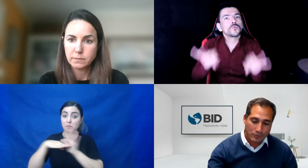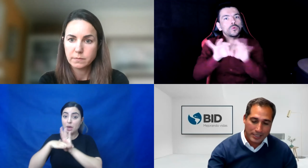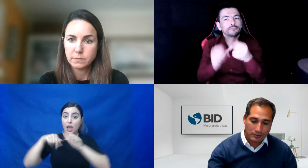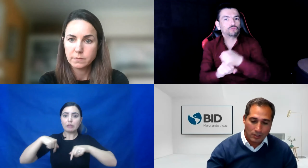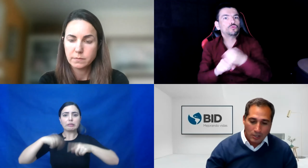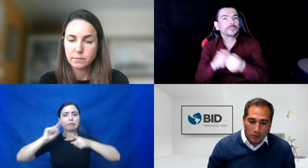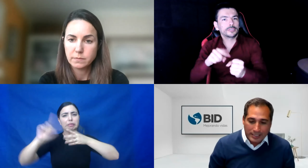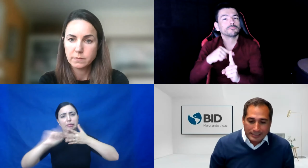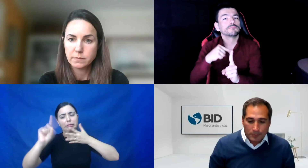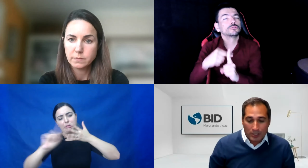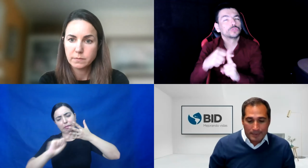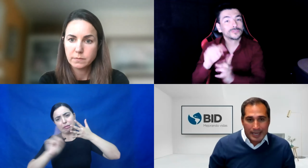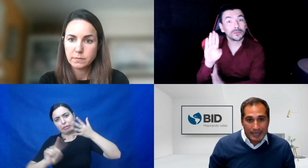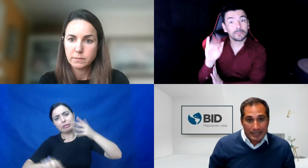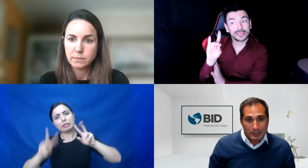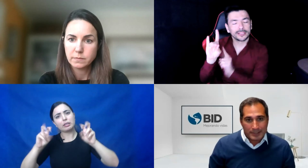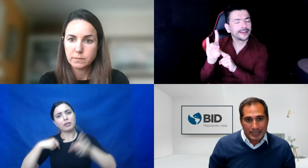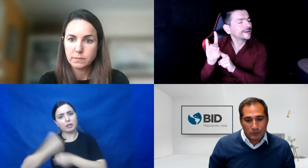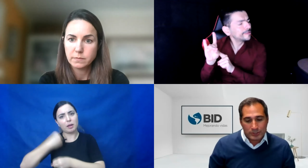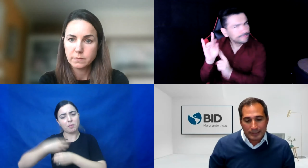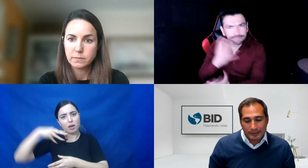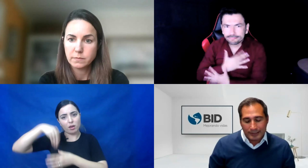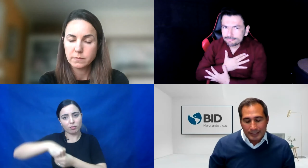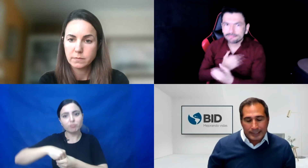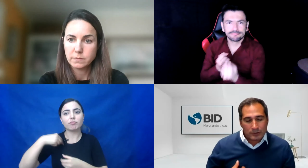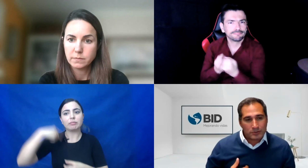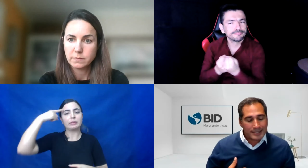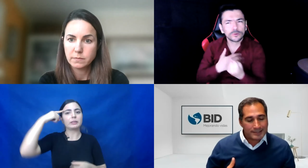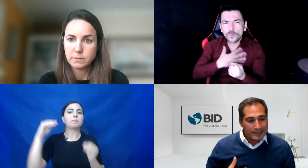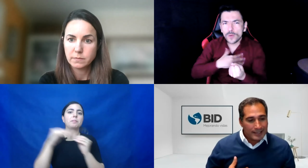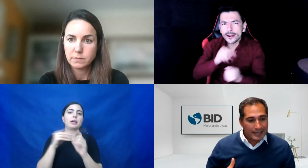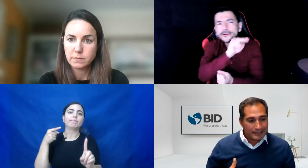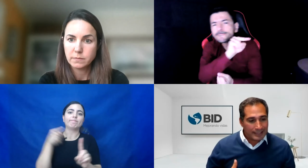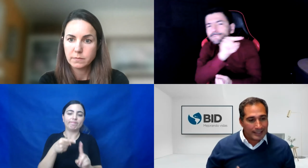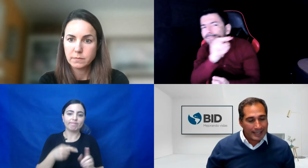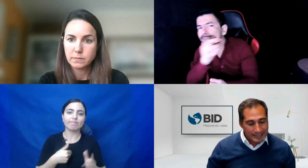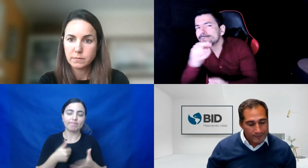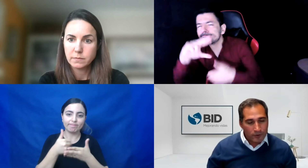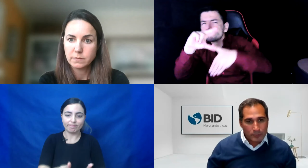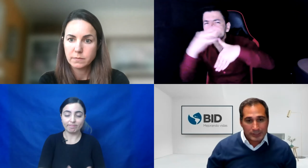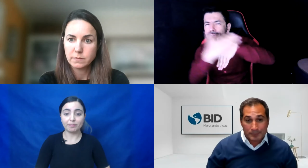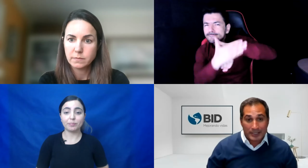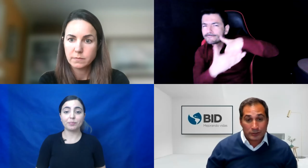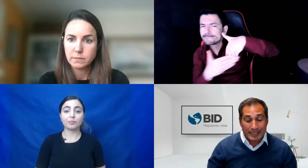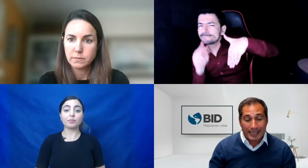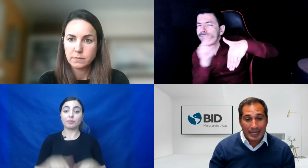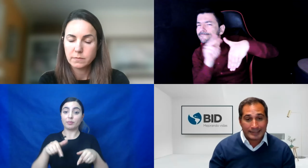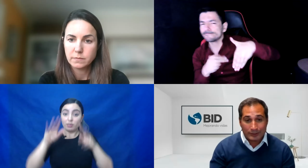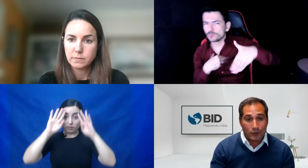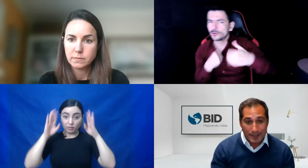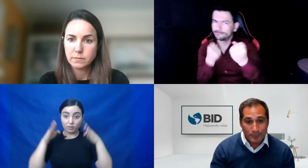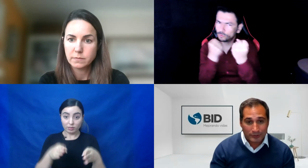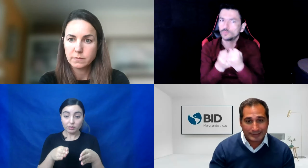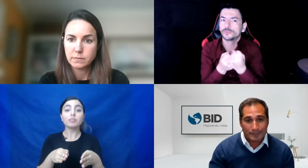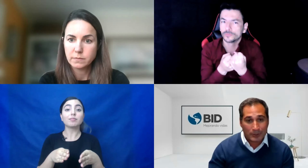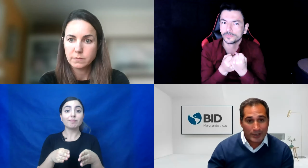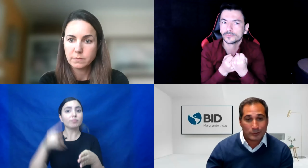inclusion. We have many disciplines that we can have access to that would allow us to address these topics.